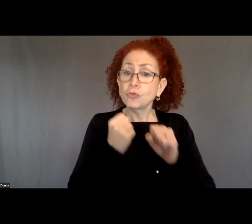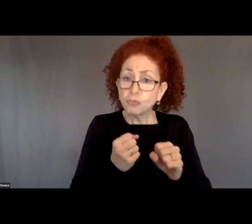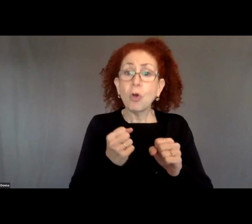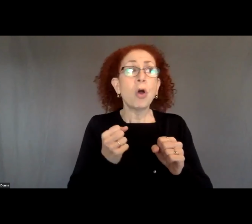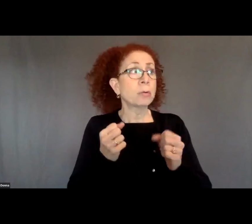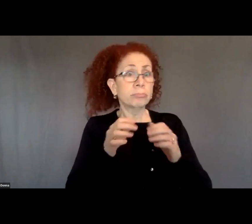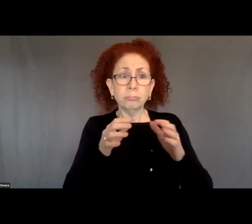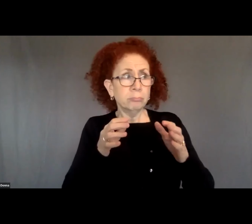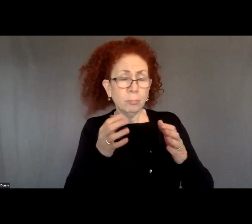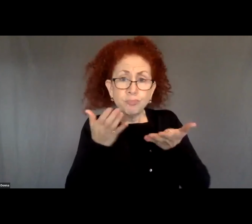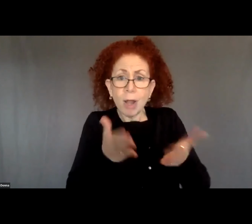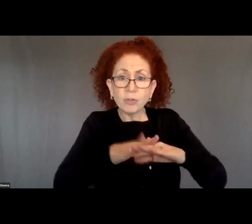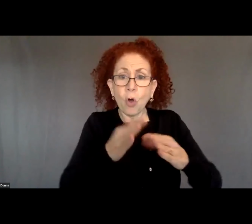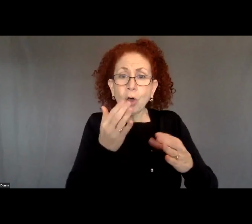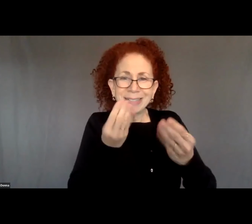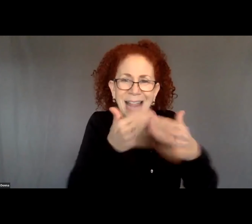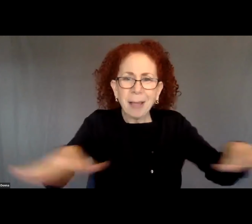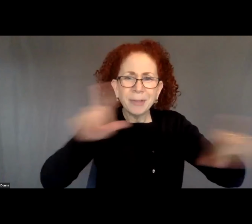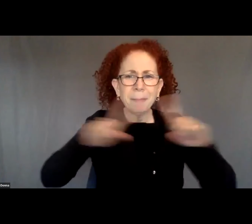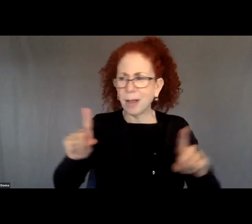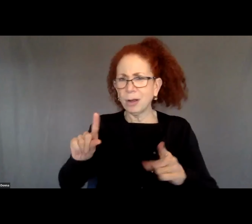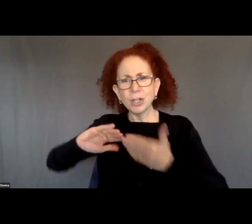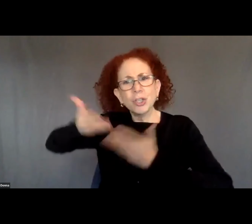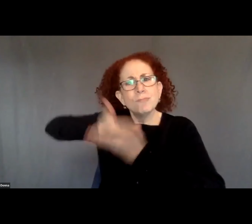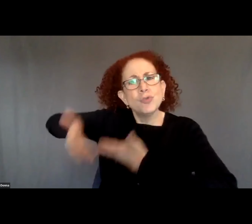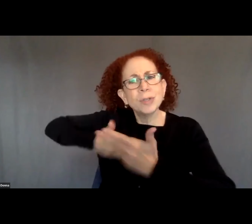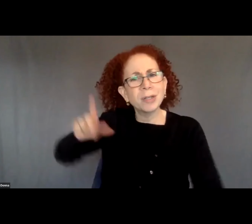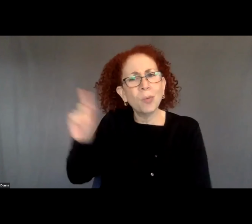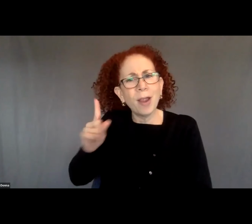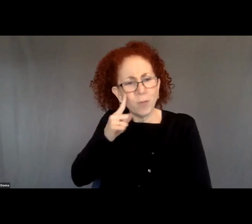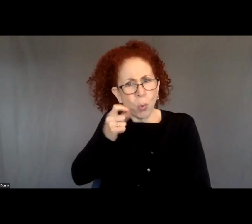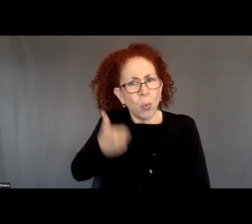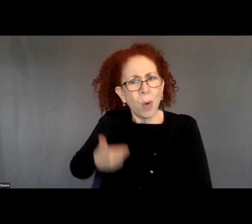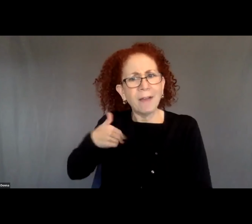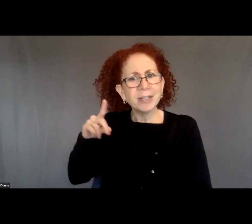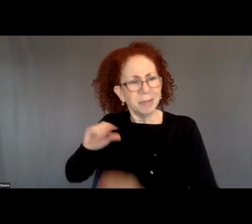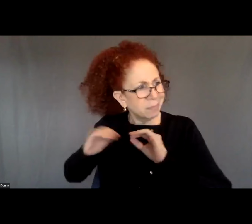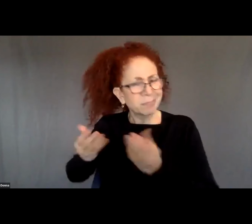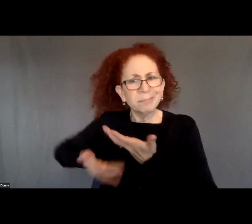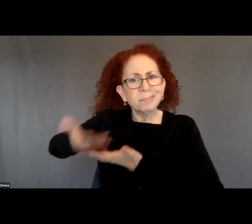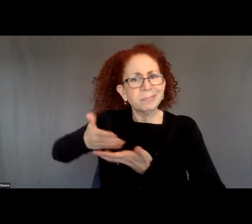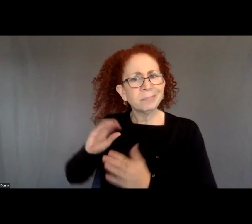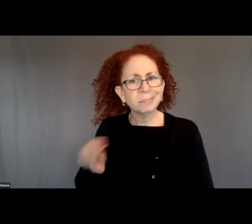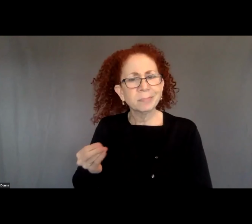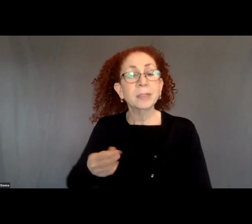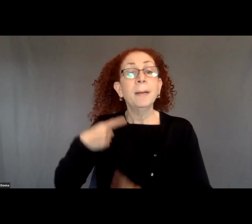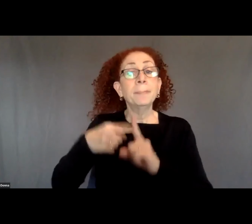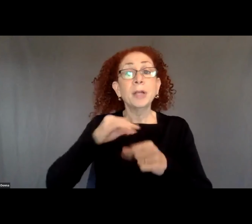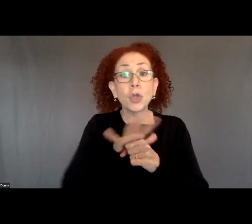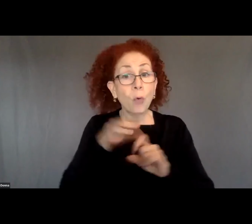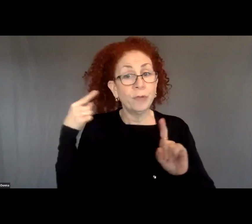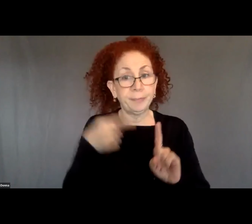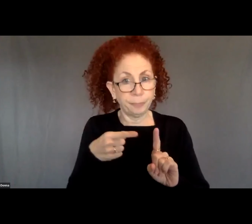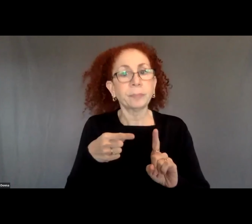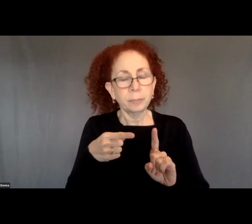campus, there was really no community for students with disabilities. On top of that, when COVID was